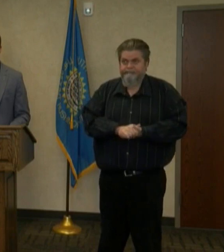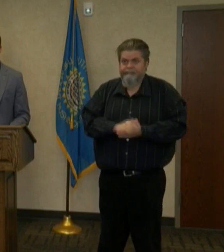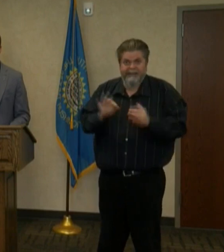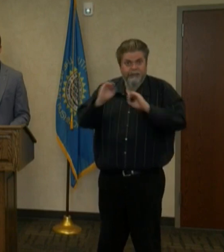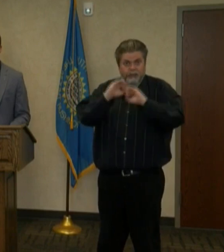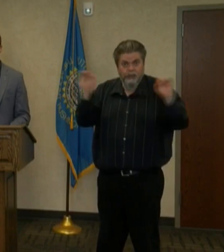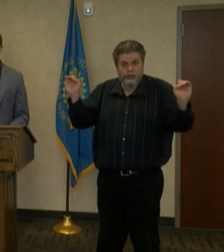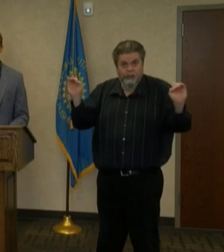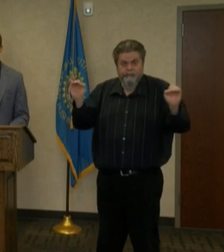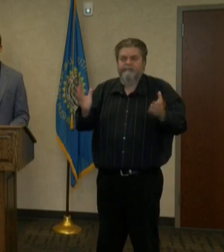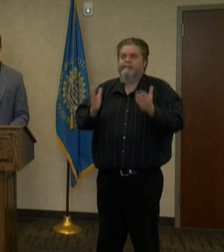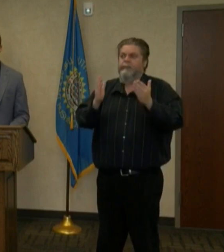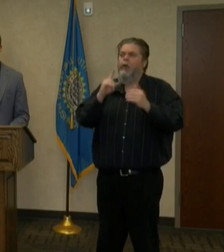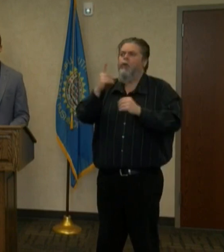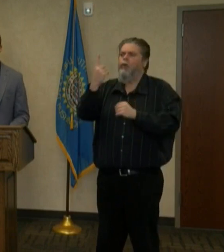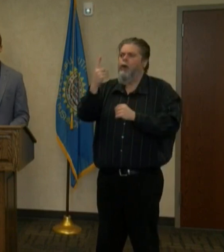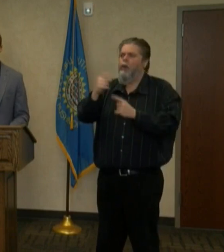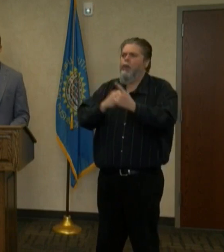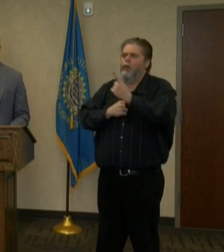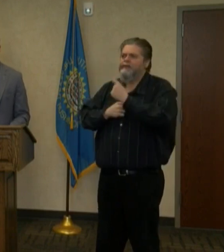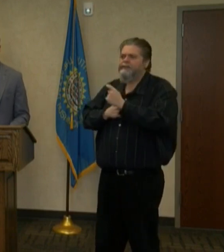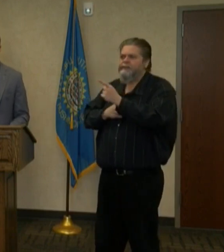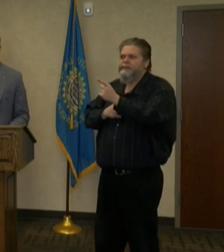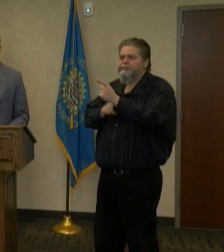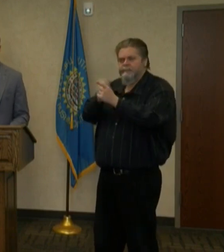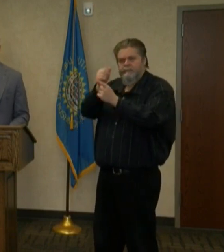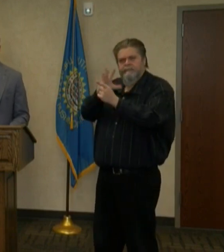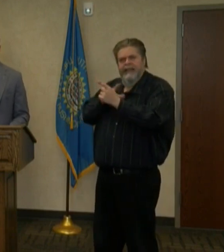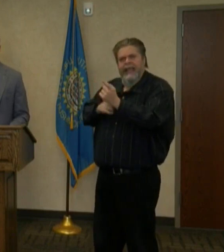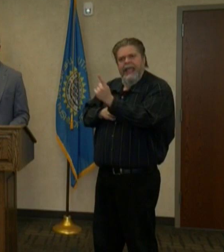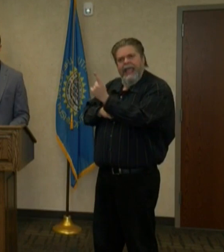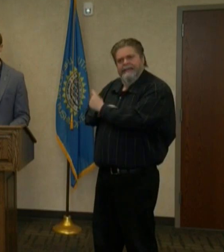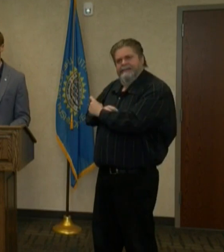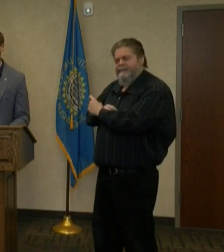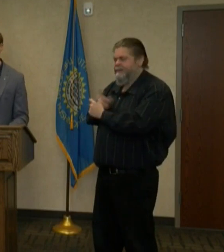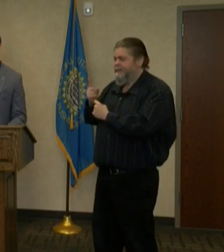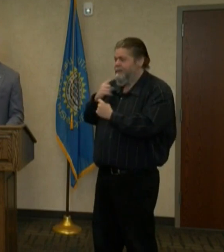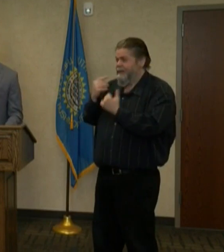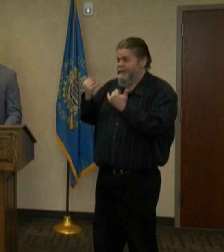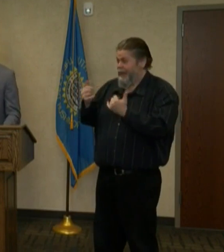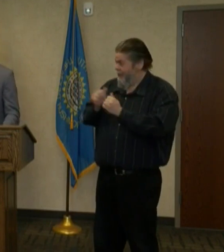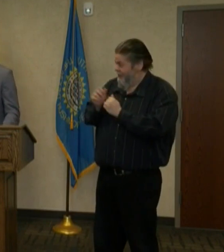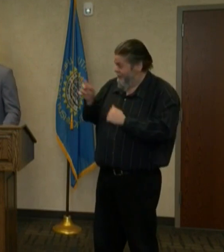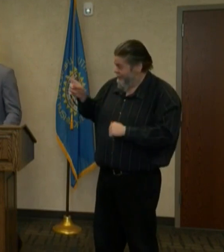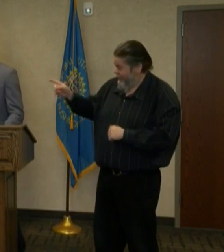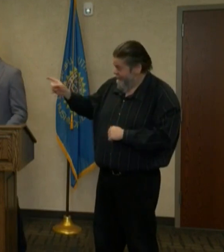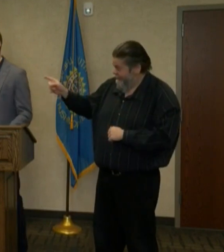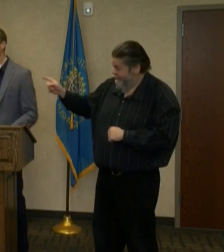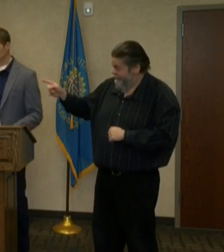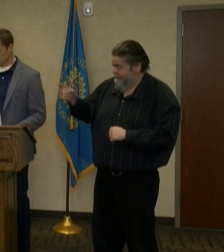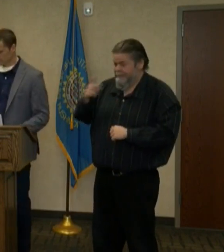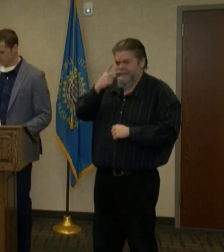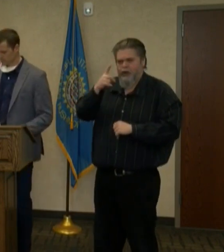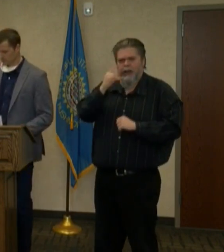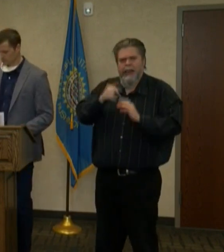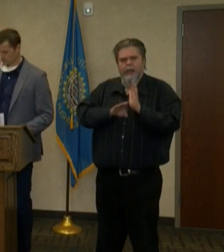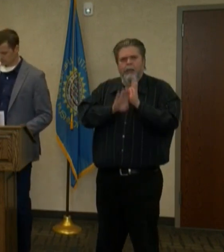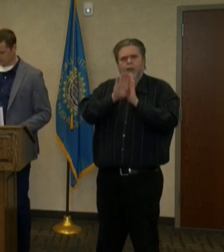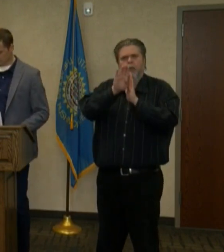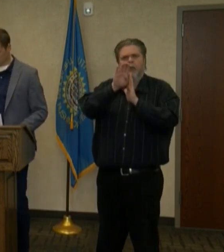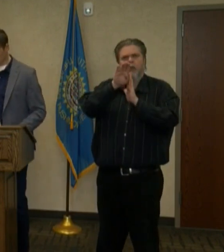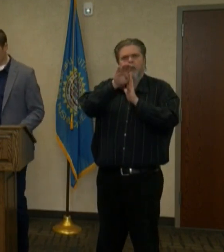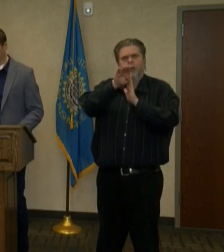All right. I was just going to say, you know, in this graph alone, where we are seeing kind of